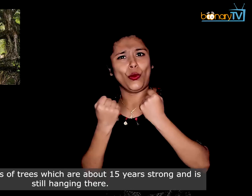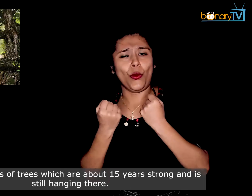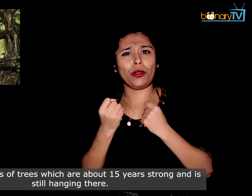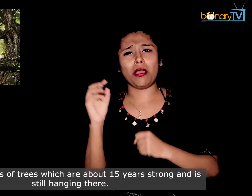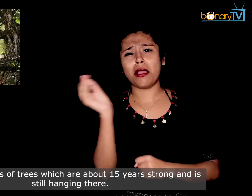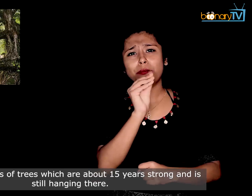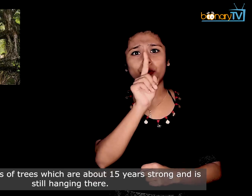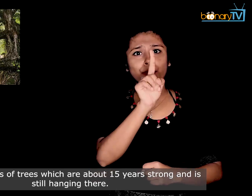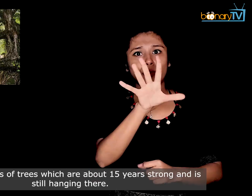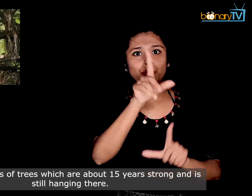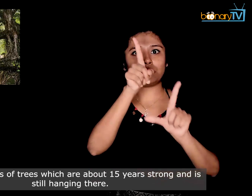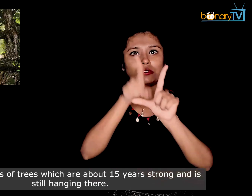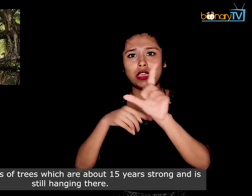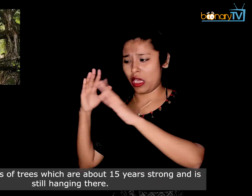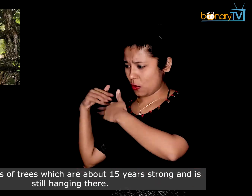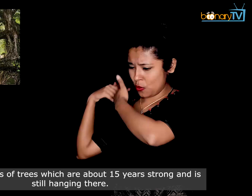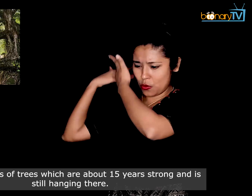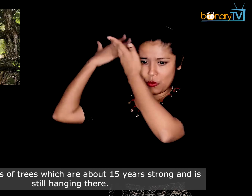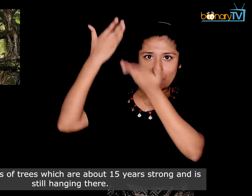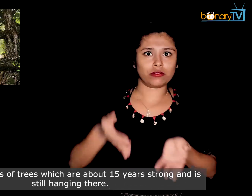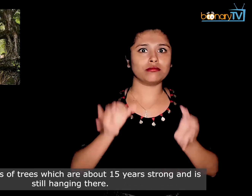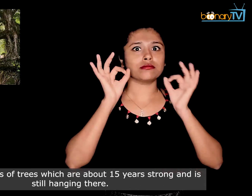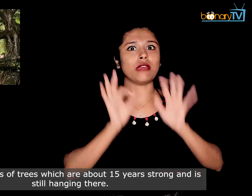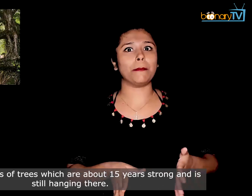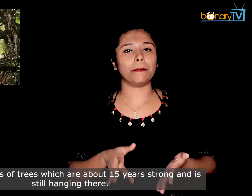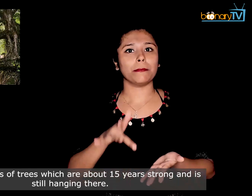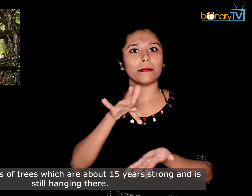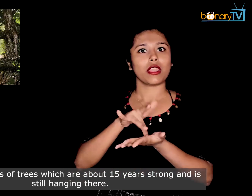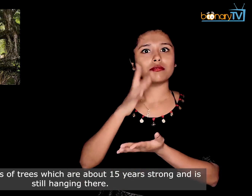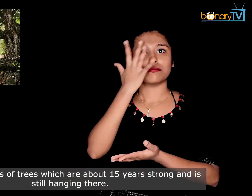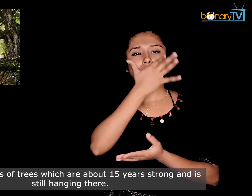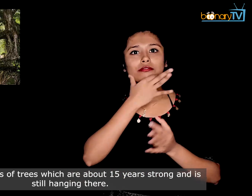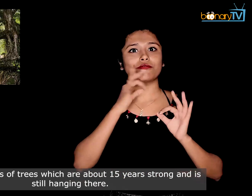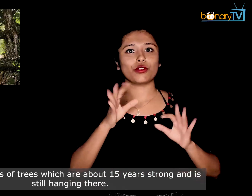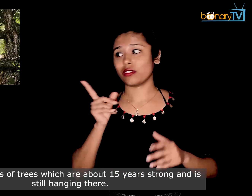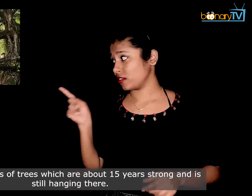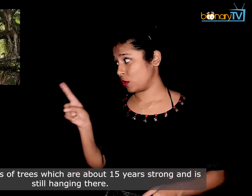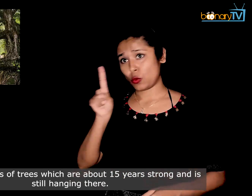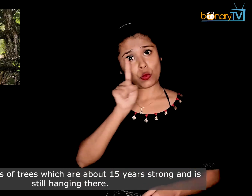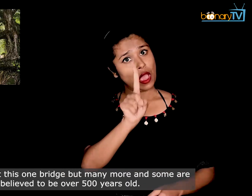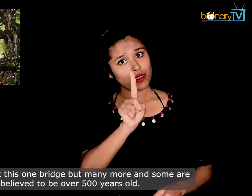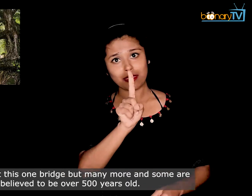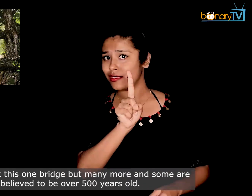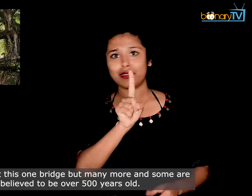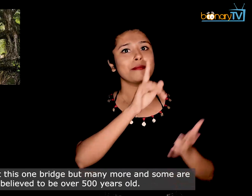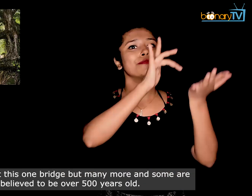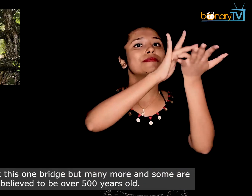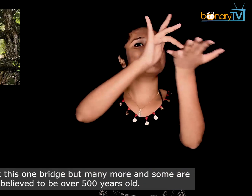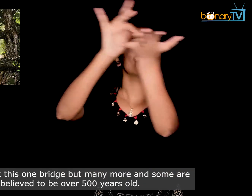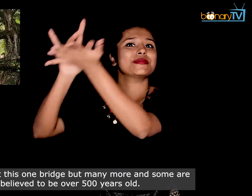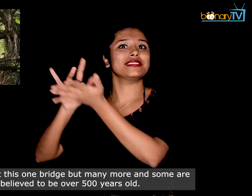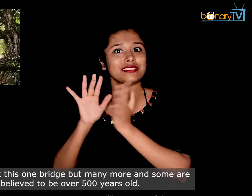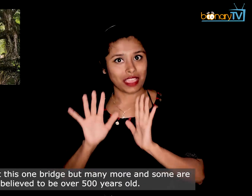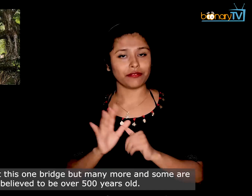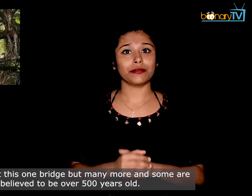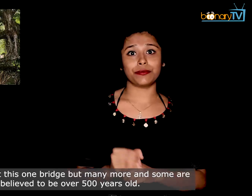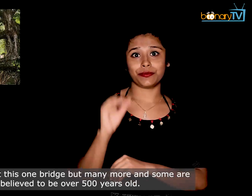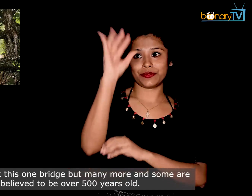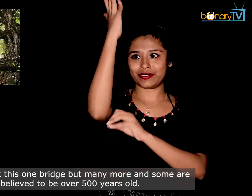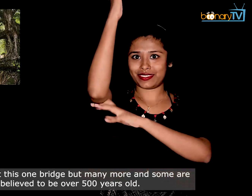entangled roots of trees which are about 15 years strong and is still hanging there. It is not just this one bridge but many more,